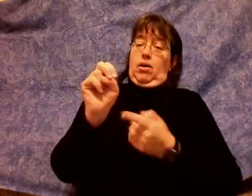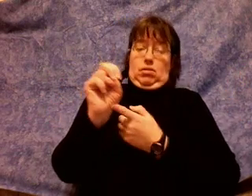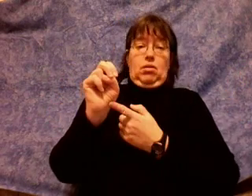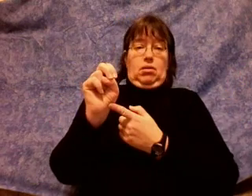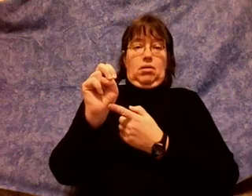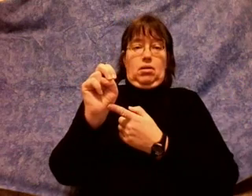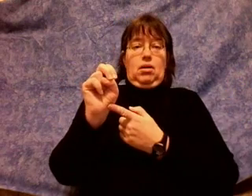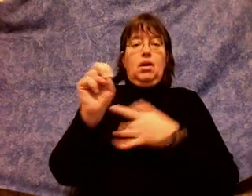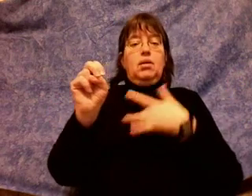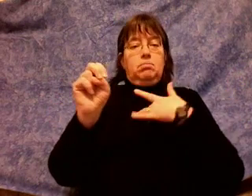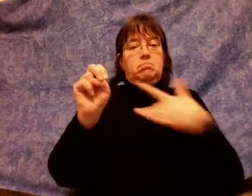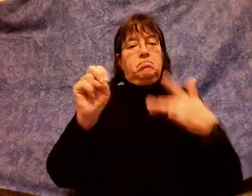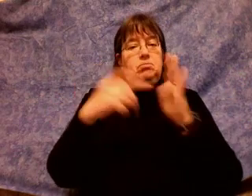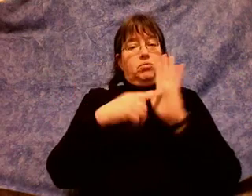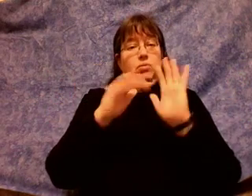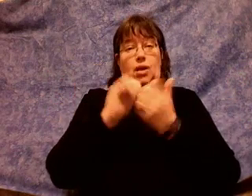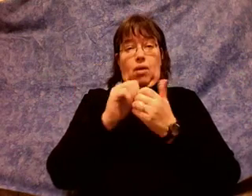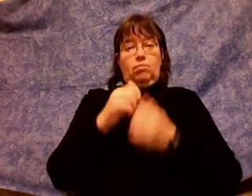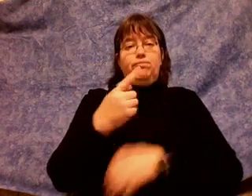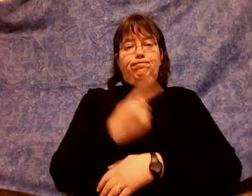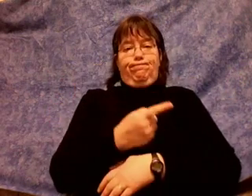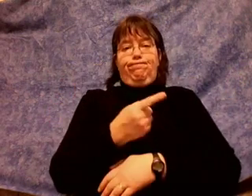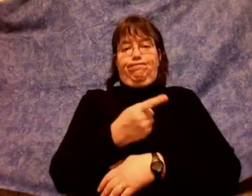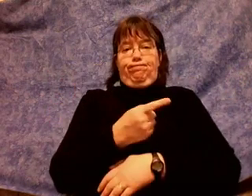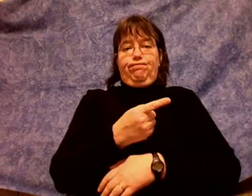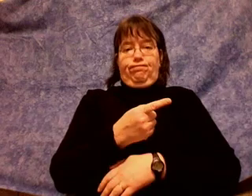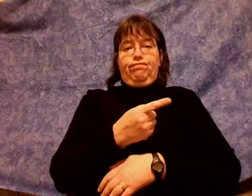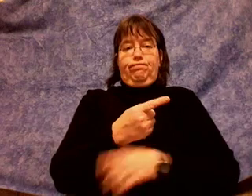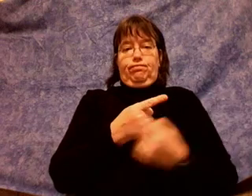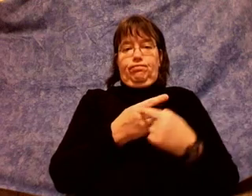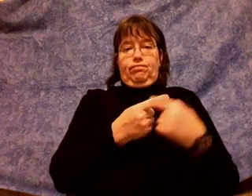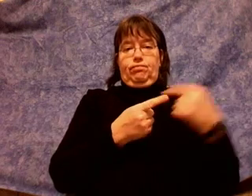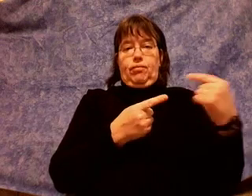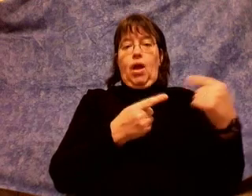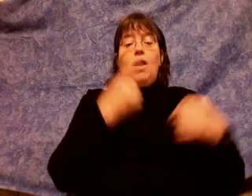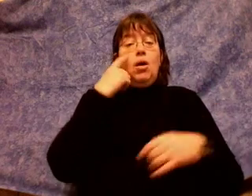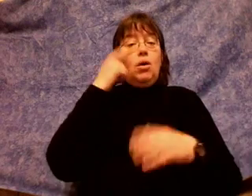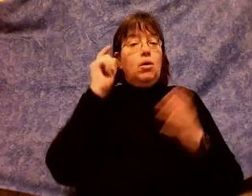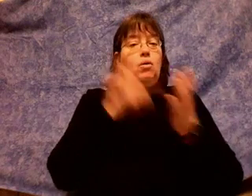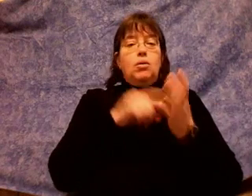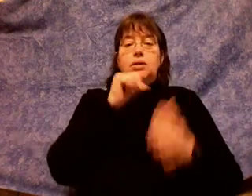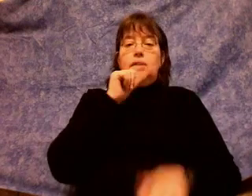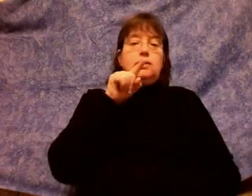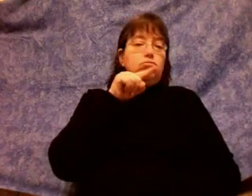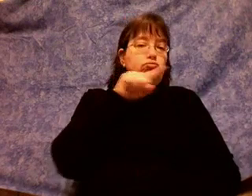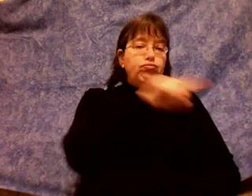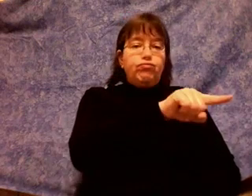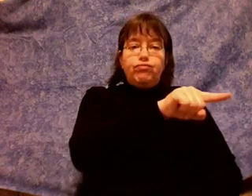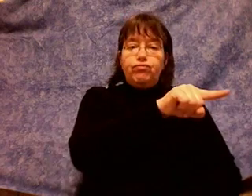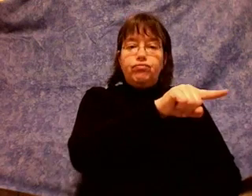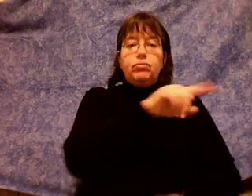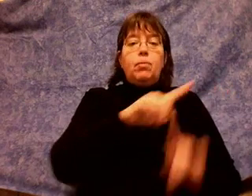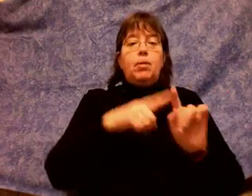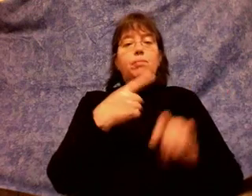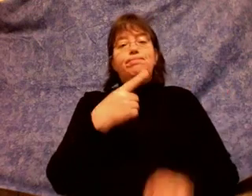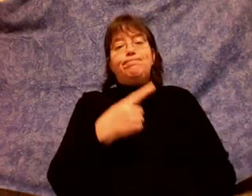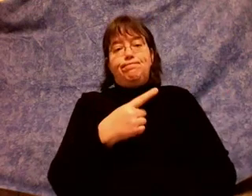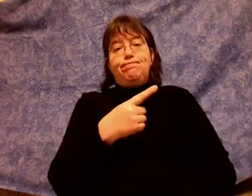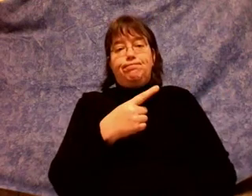For example, the tends to be shown with a relaxed hand pointing semi-upward. It's not a straight point, but